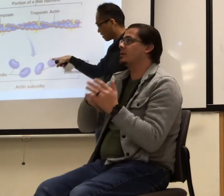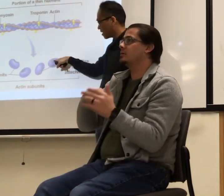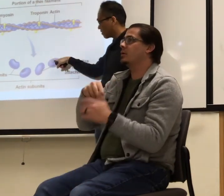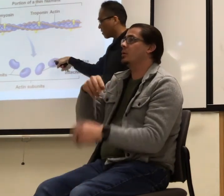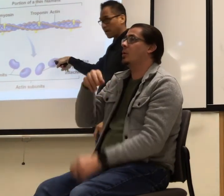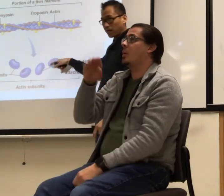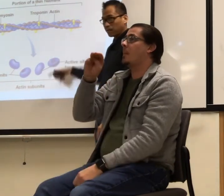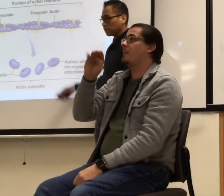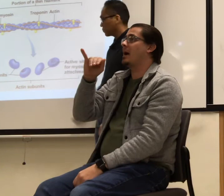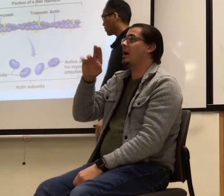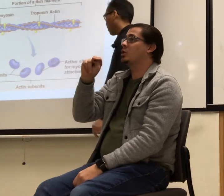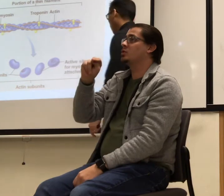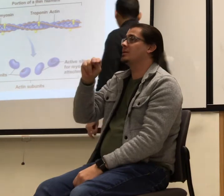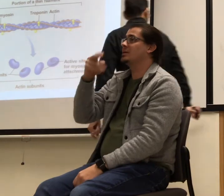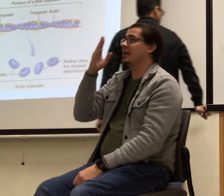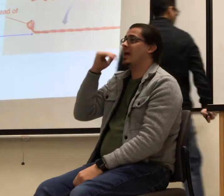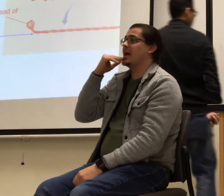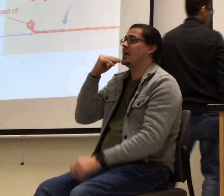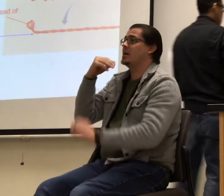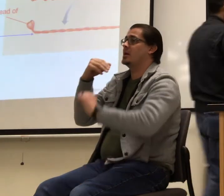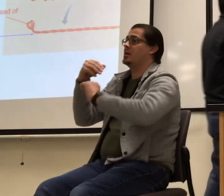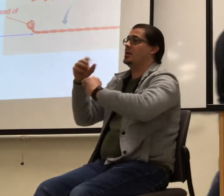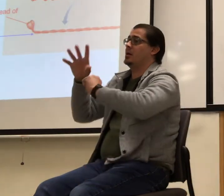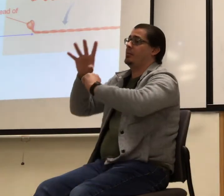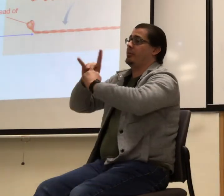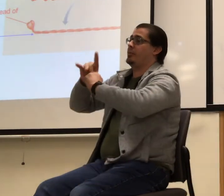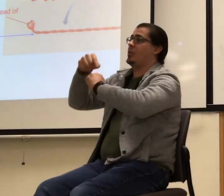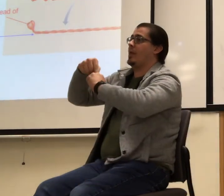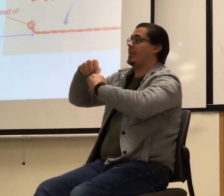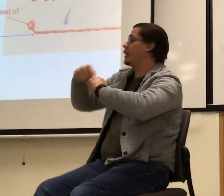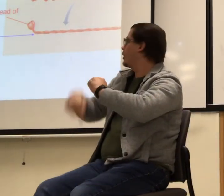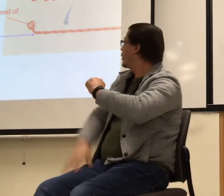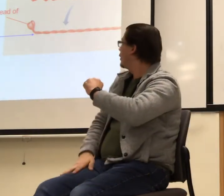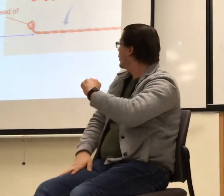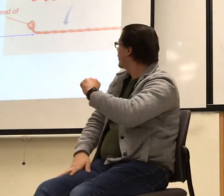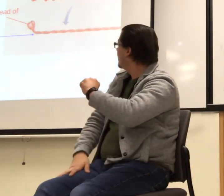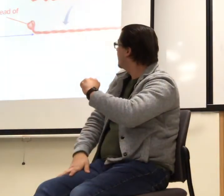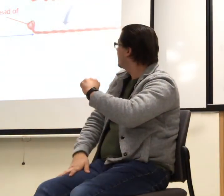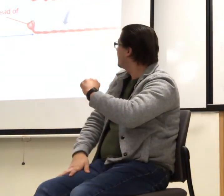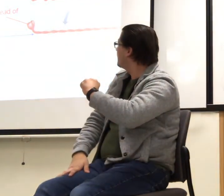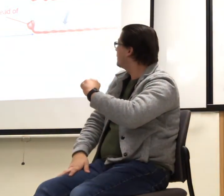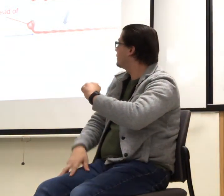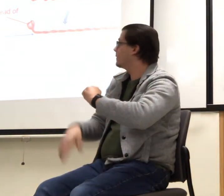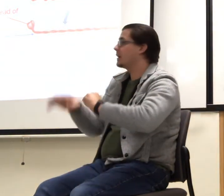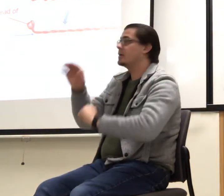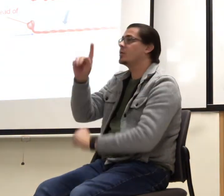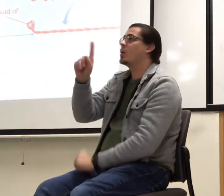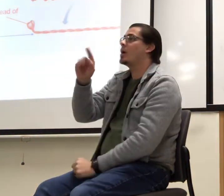fits right in there. So where I'm pointing to, this is where the myosin head